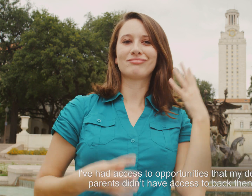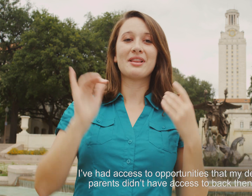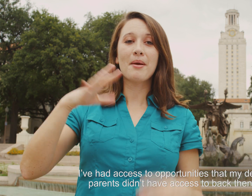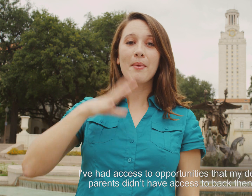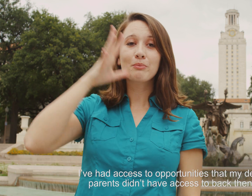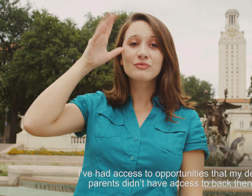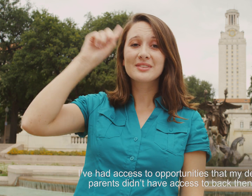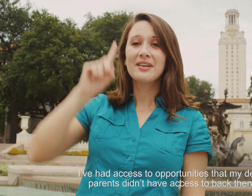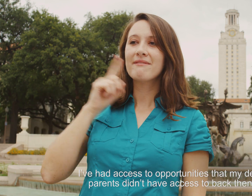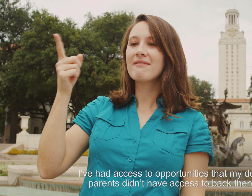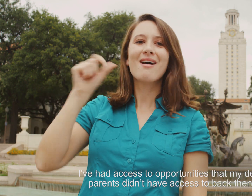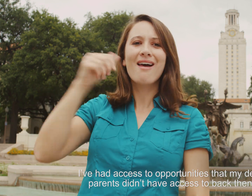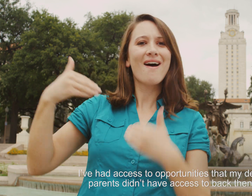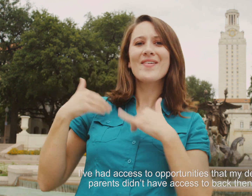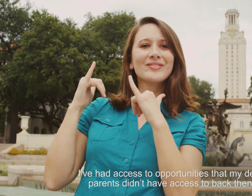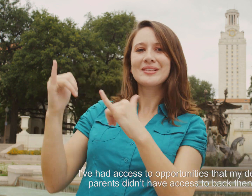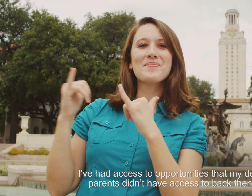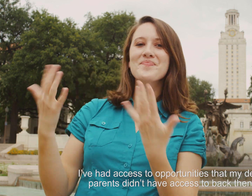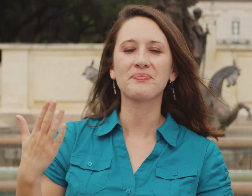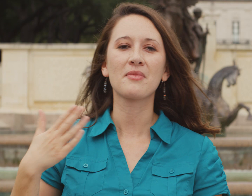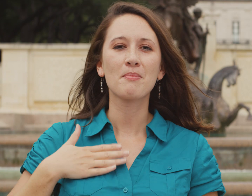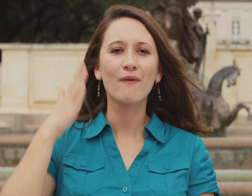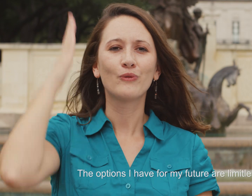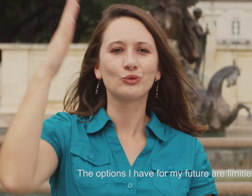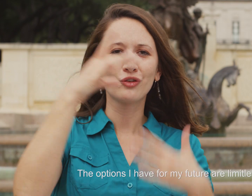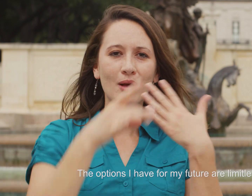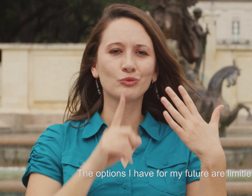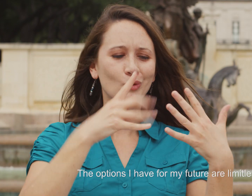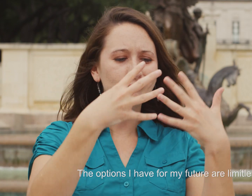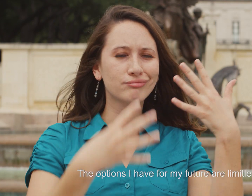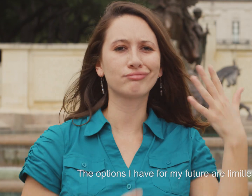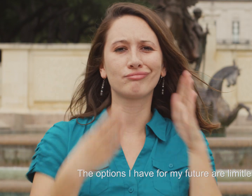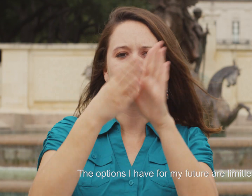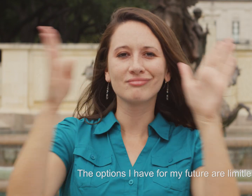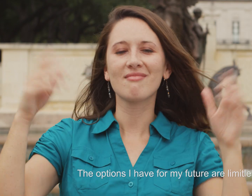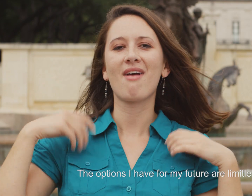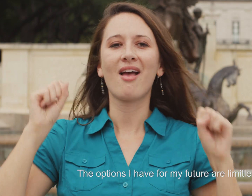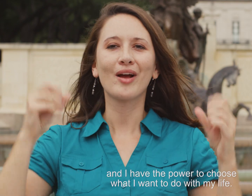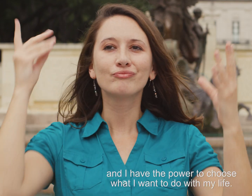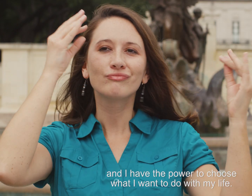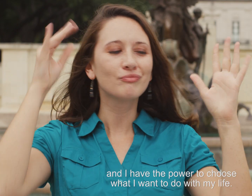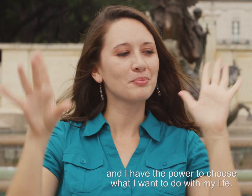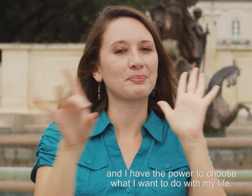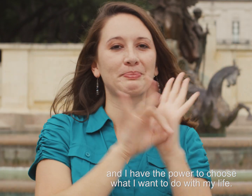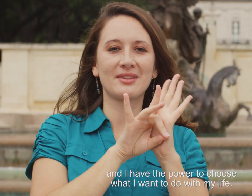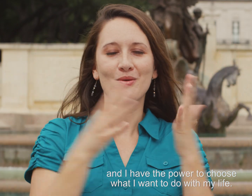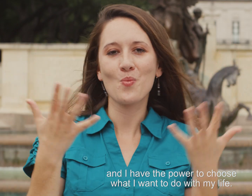opportunities that my deaf parents didn't have access to back then. The options I have for my future are limitless, and I have the power to choose what I